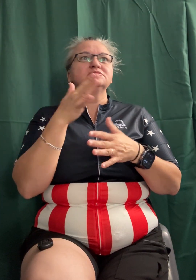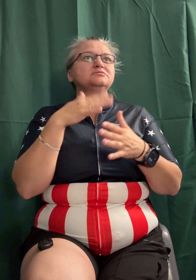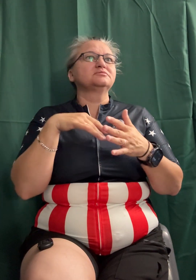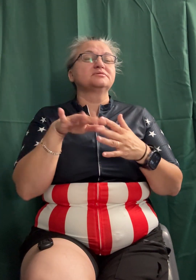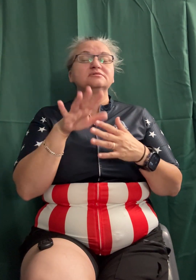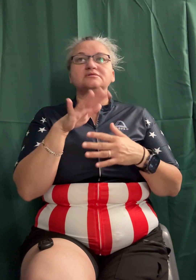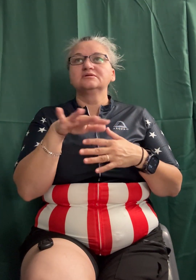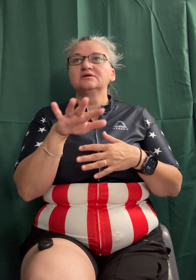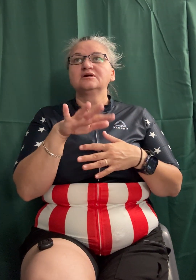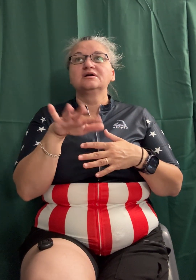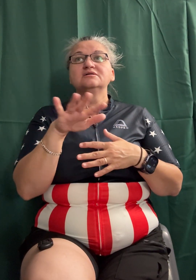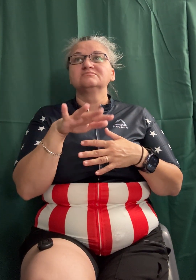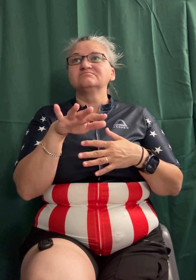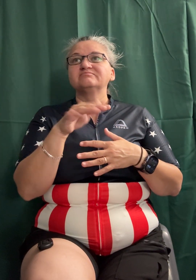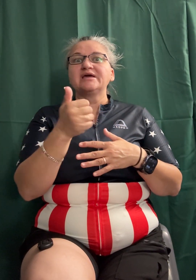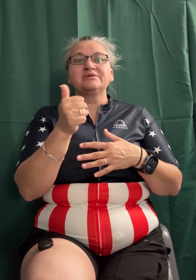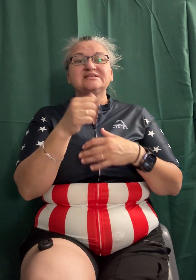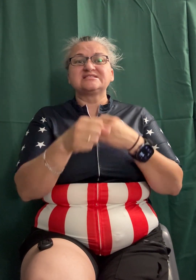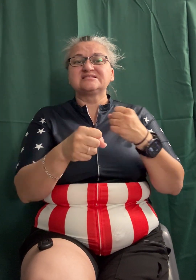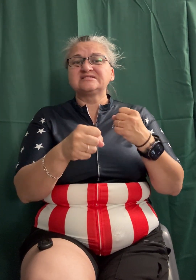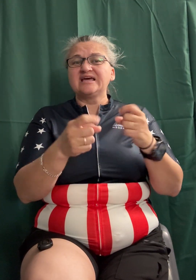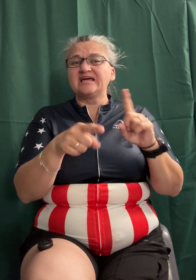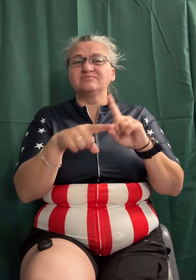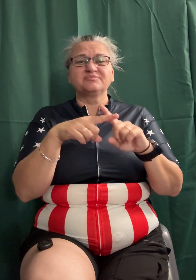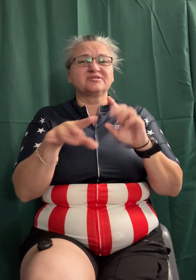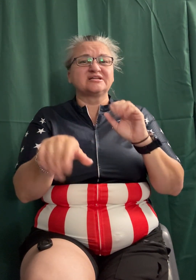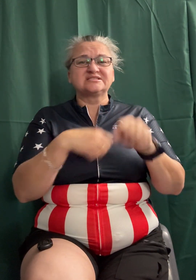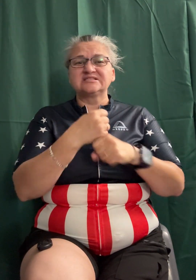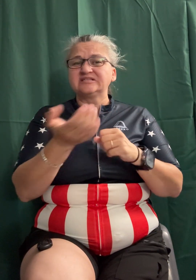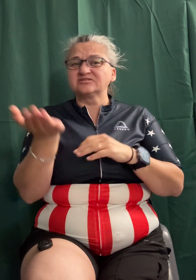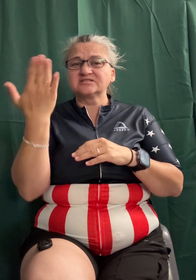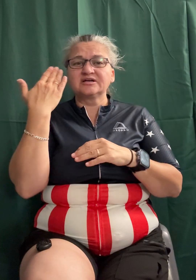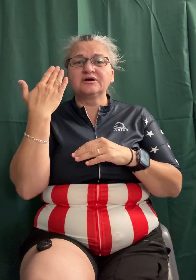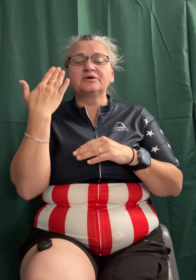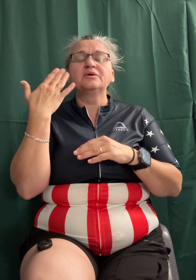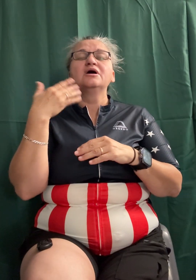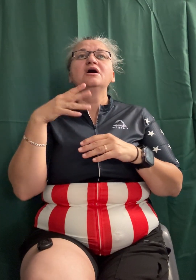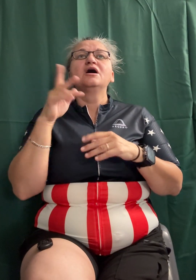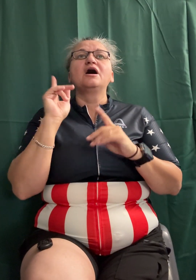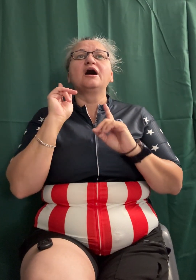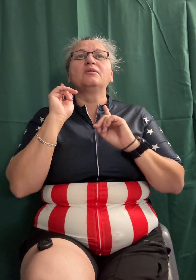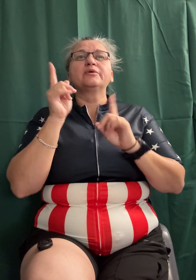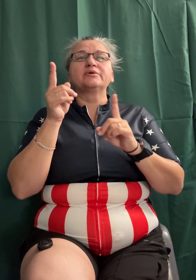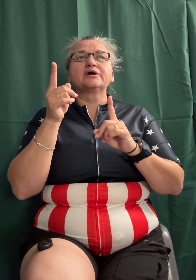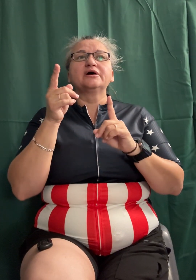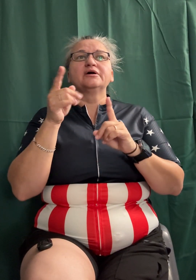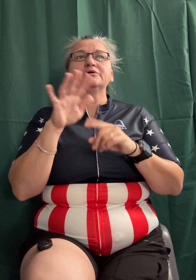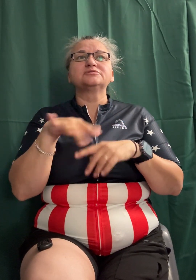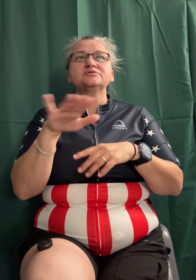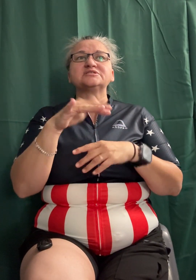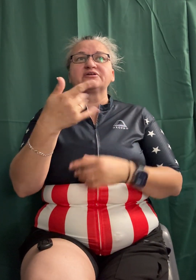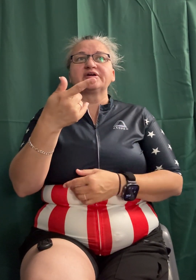to maybe 10 plus years ago. We would go to this area